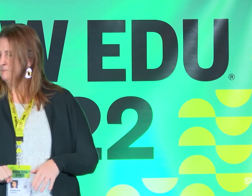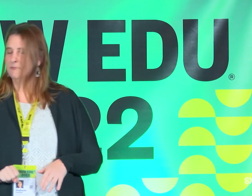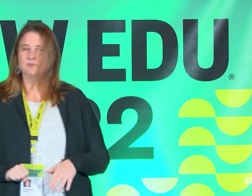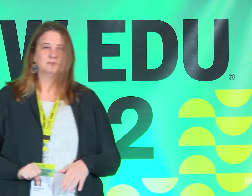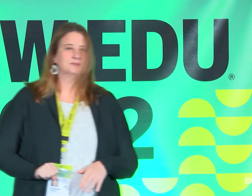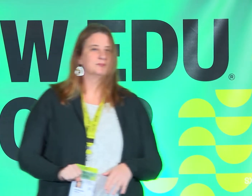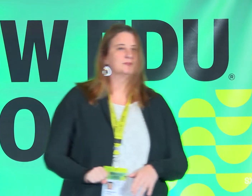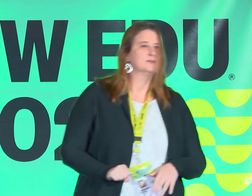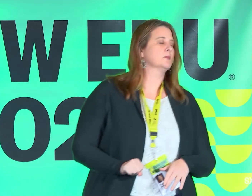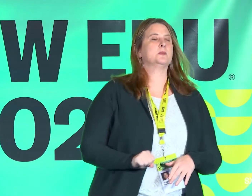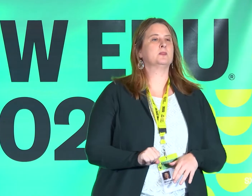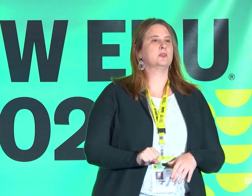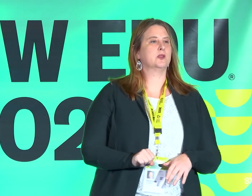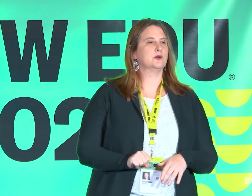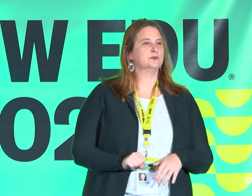Got to stop talking.